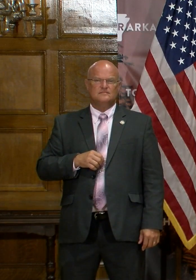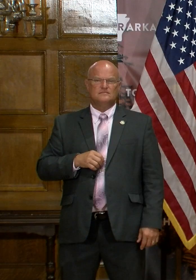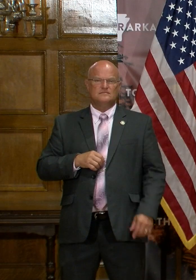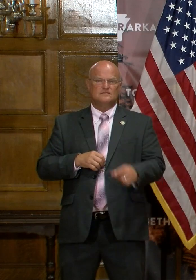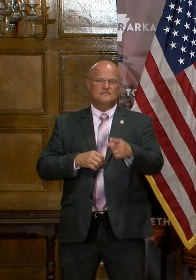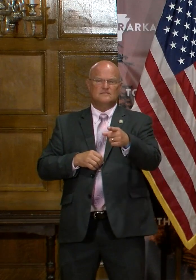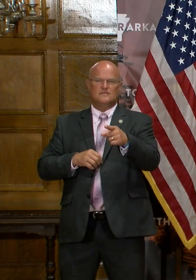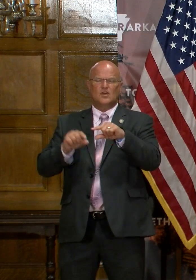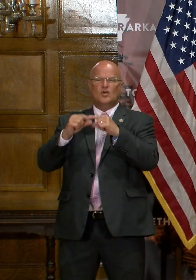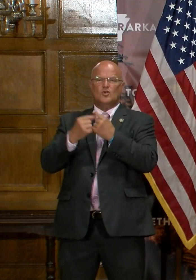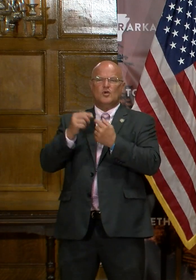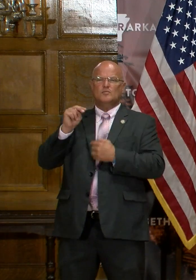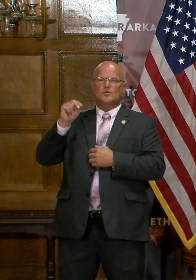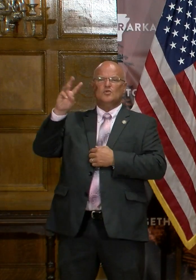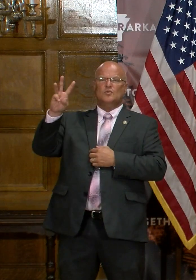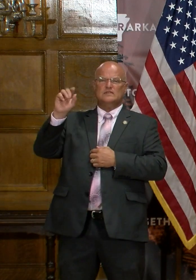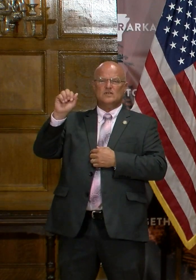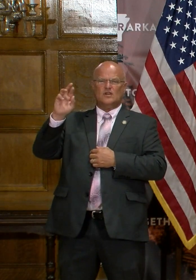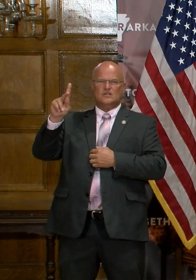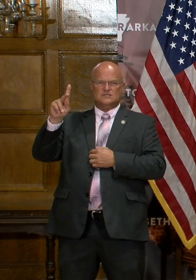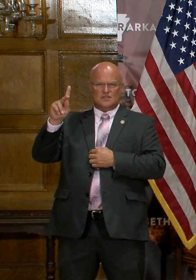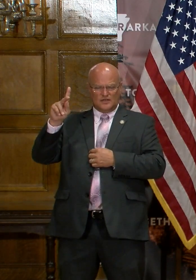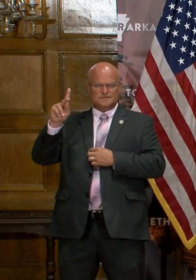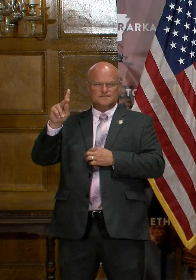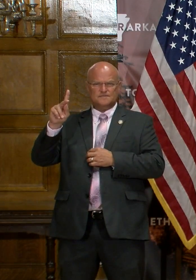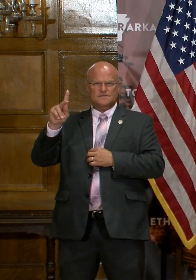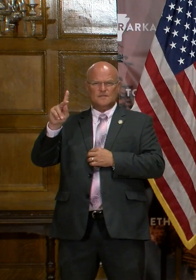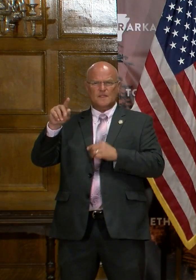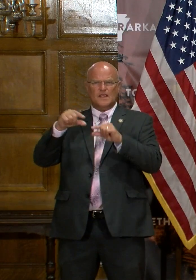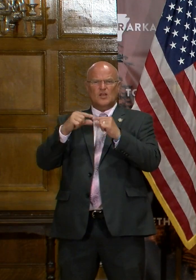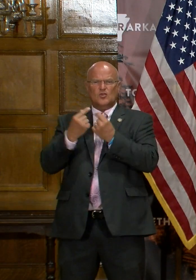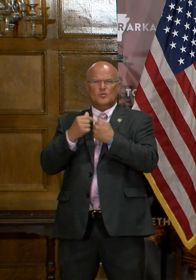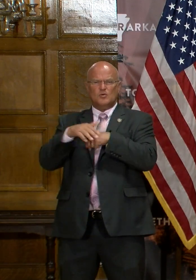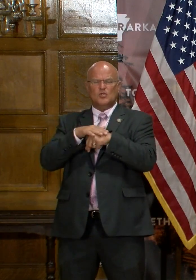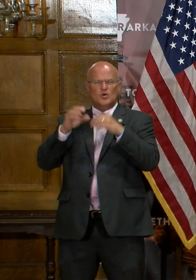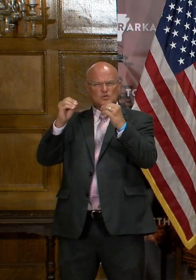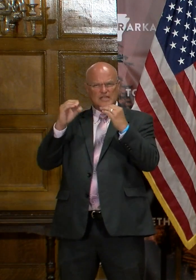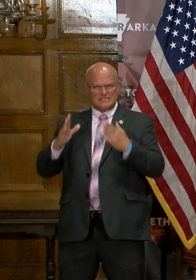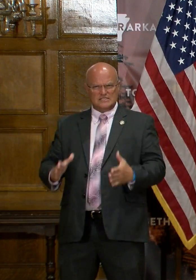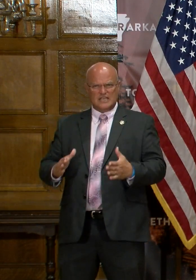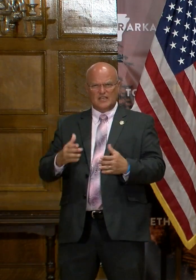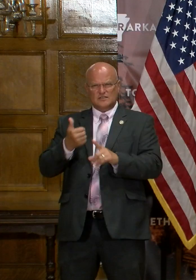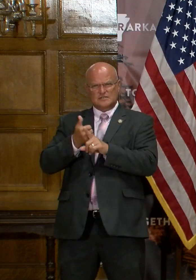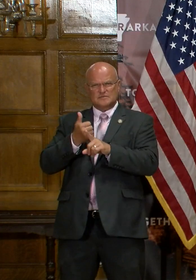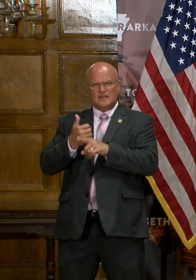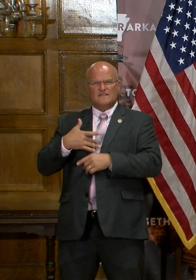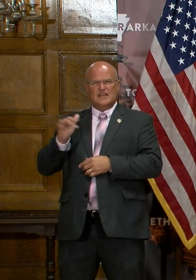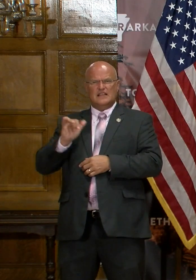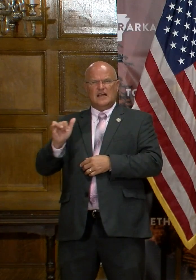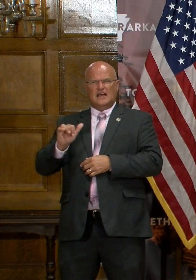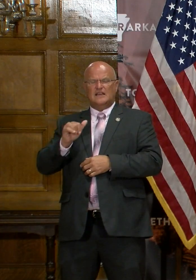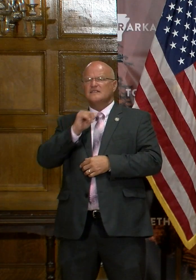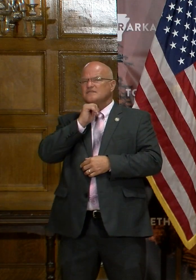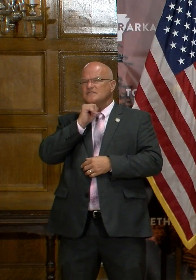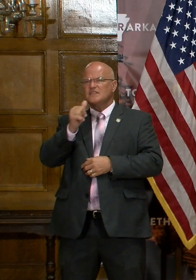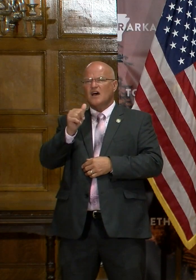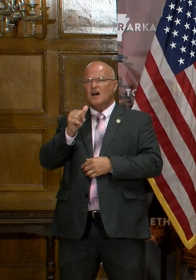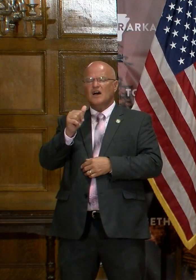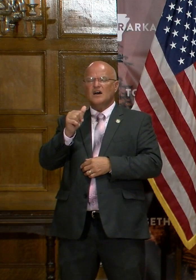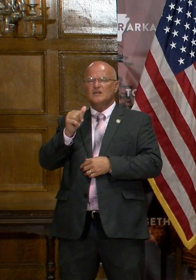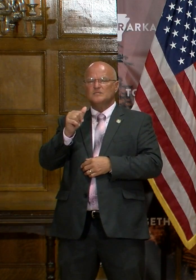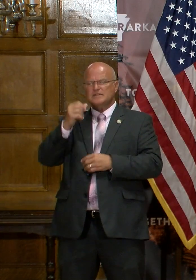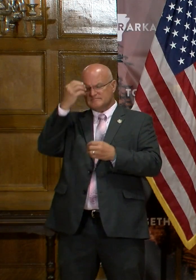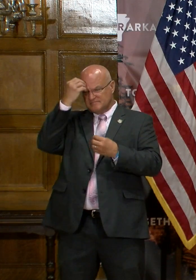There's a group up there in Northwest Arkansas for Safe Opening. It's a group of local educators who kind of feel like they haven't been heard when it comes